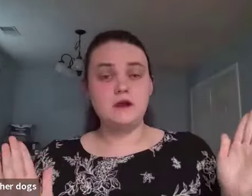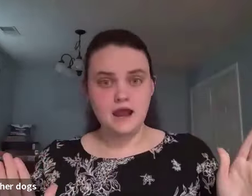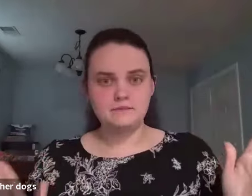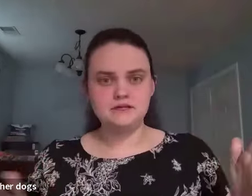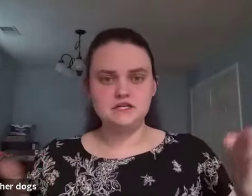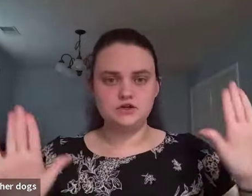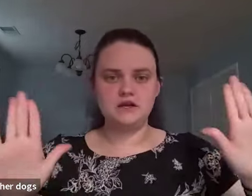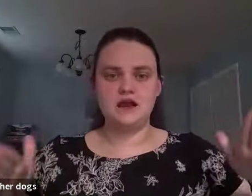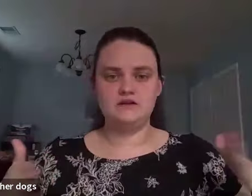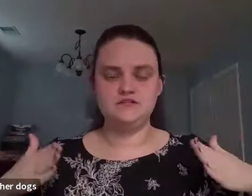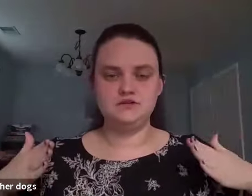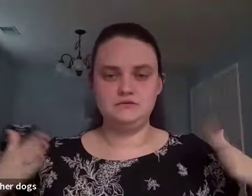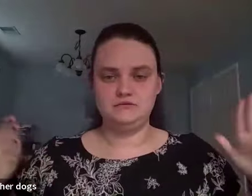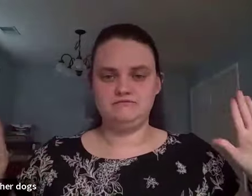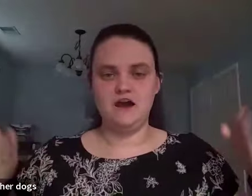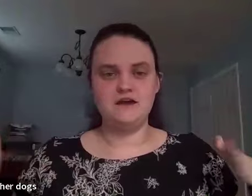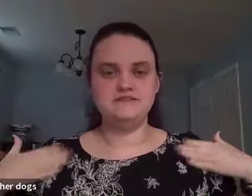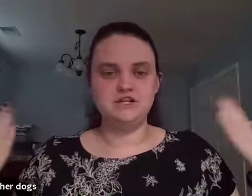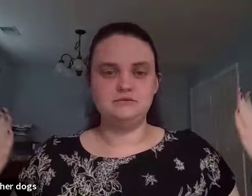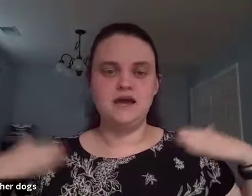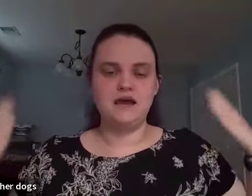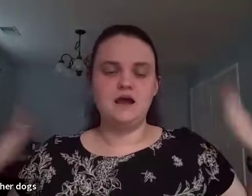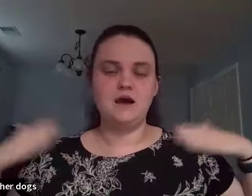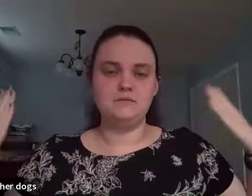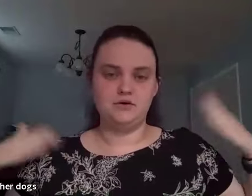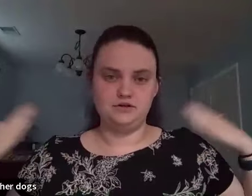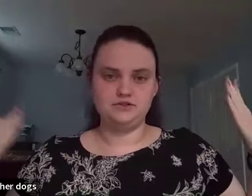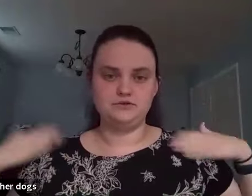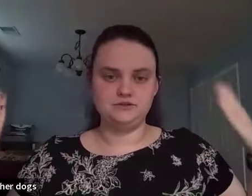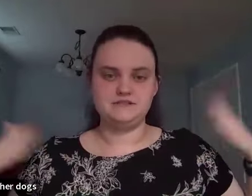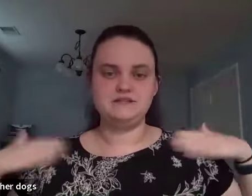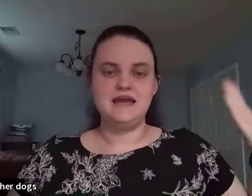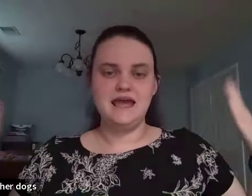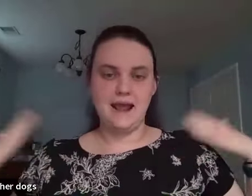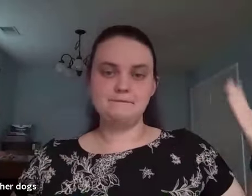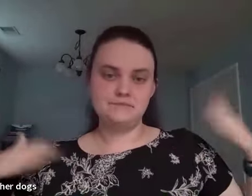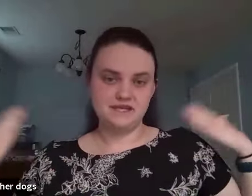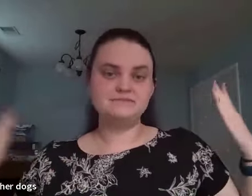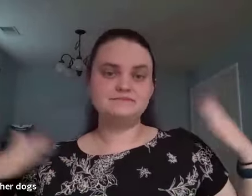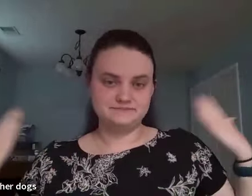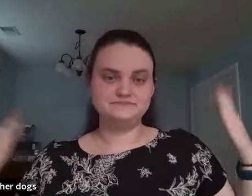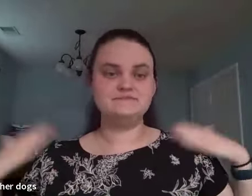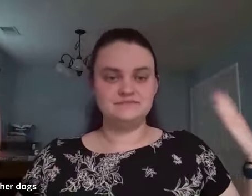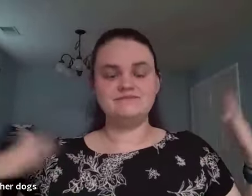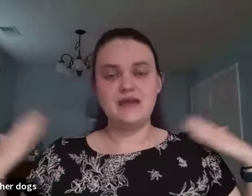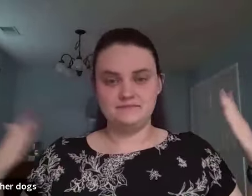for happy, you're going to have two fives and you pat up on your shoulders. Happy.